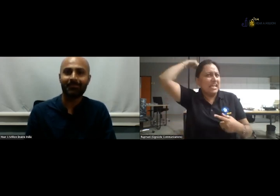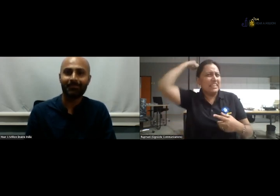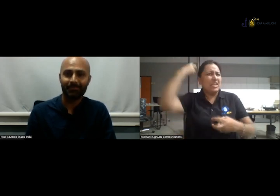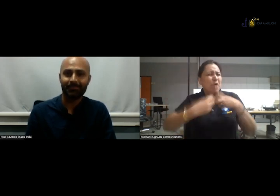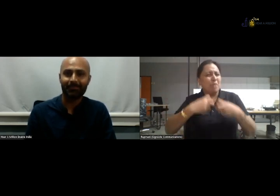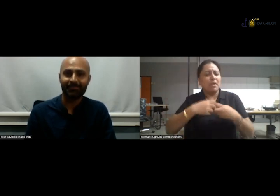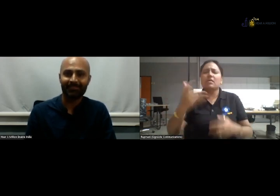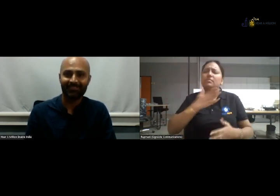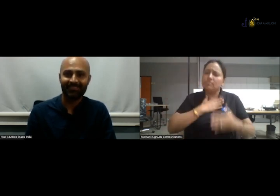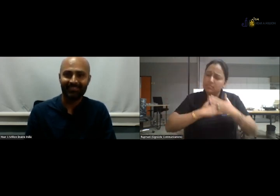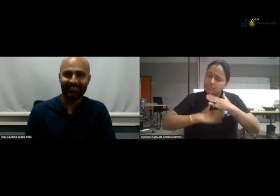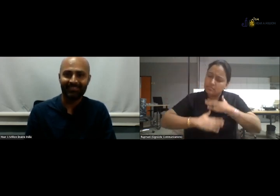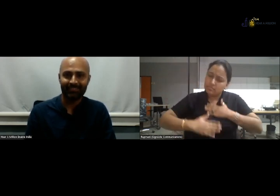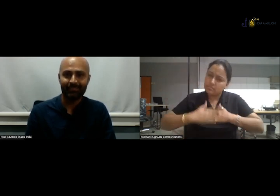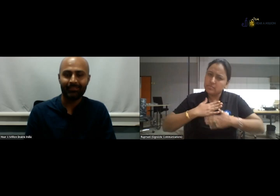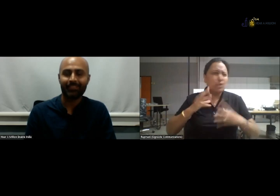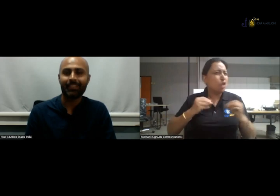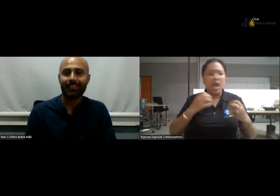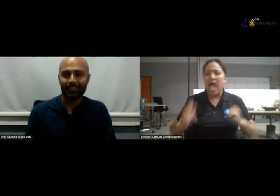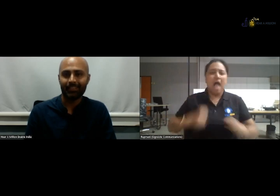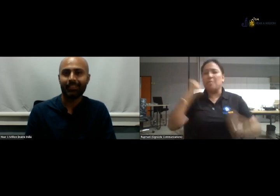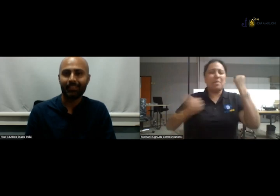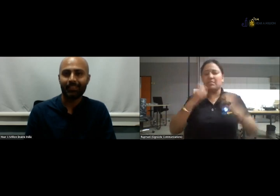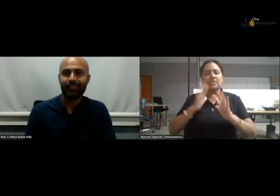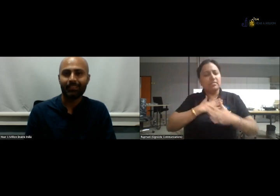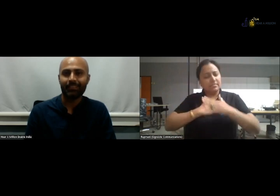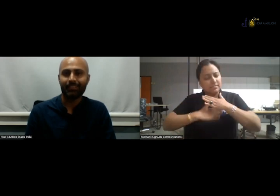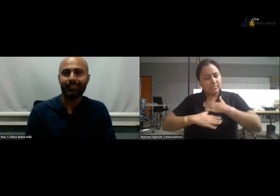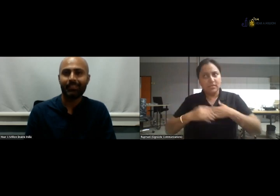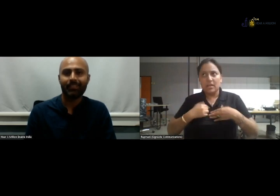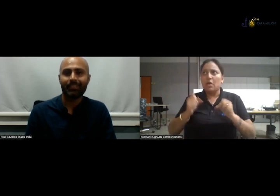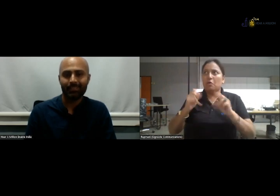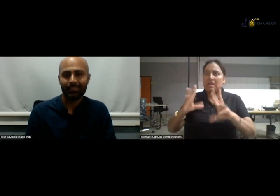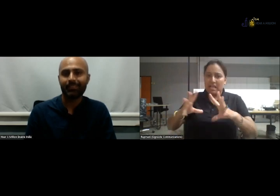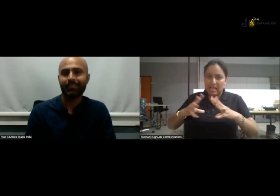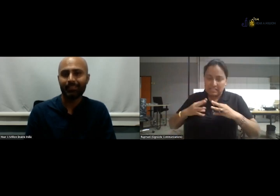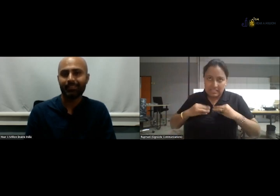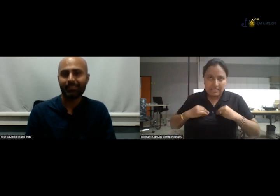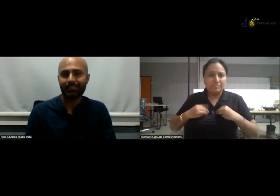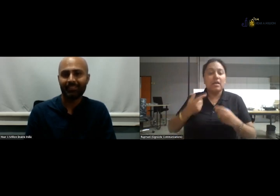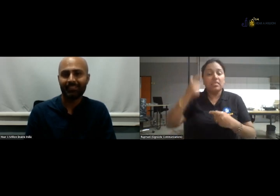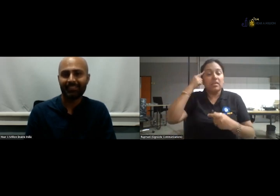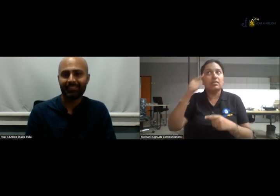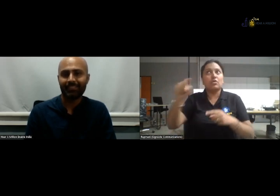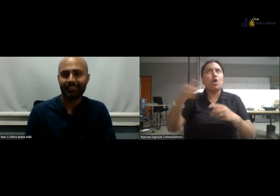her only that, okay, is it my quality? She taught me to be patient,